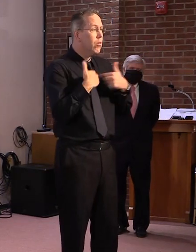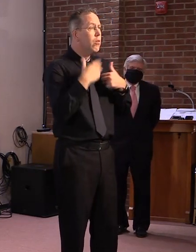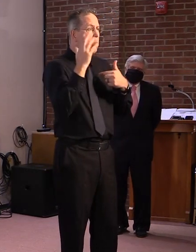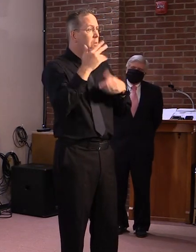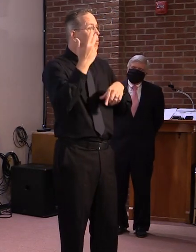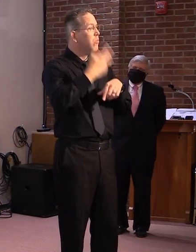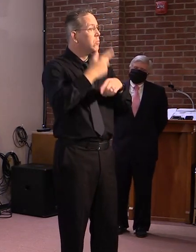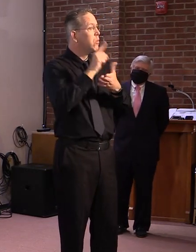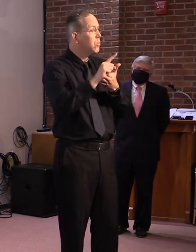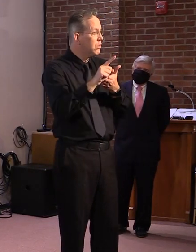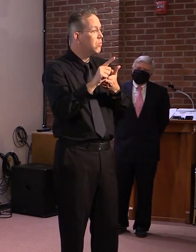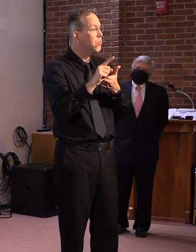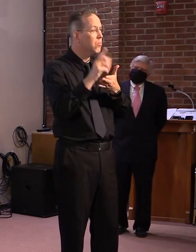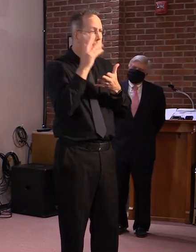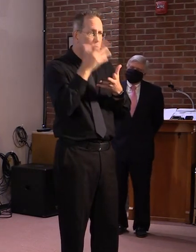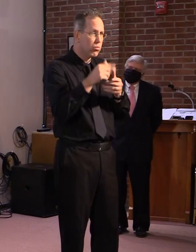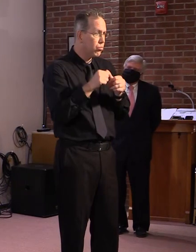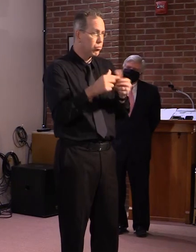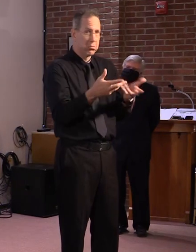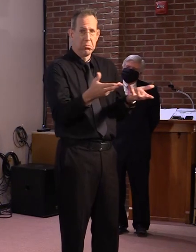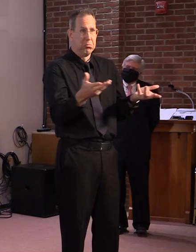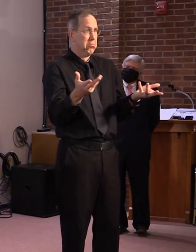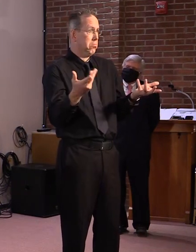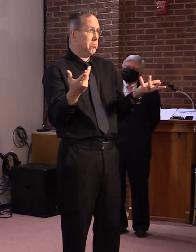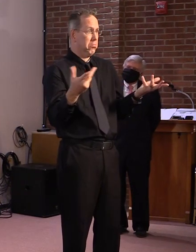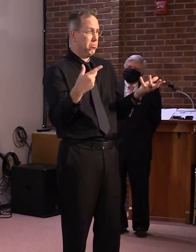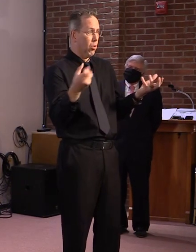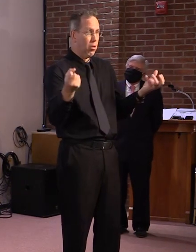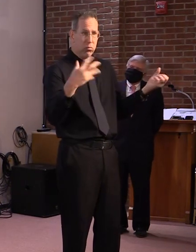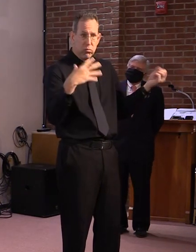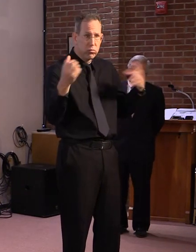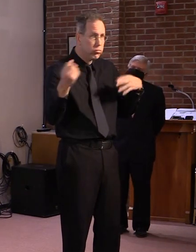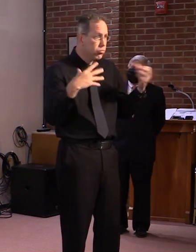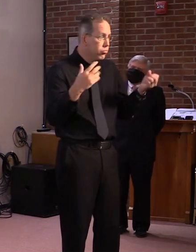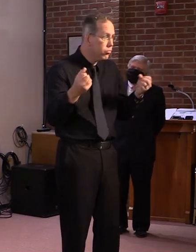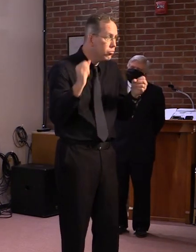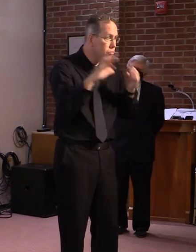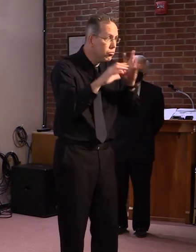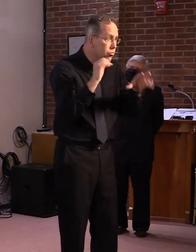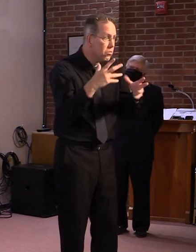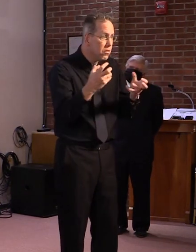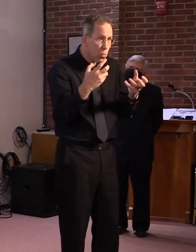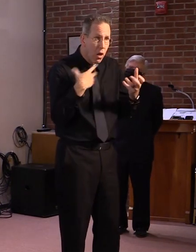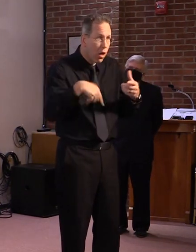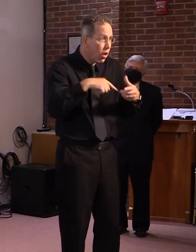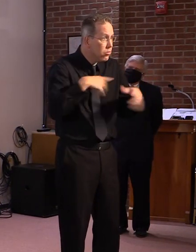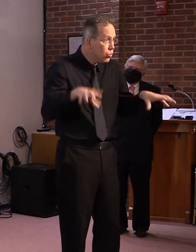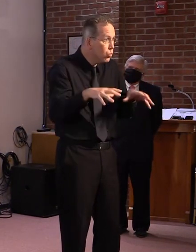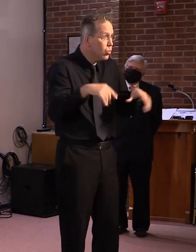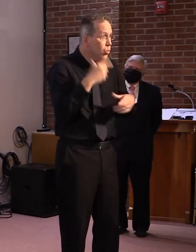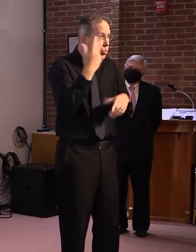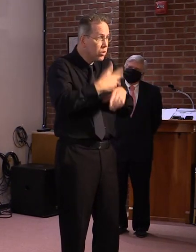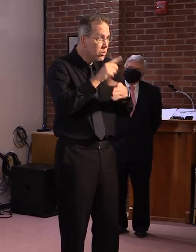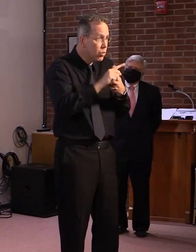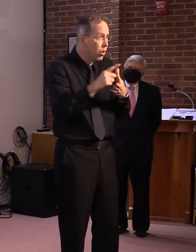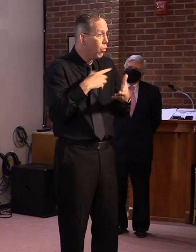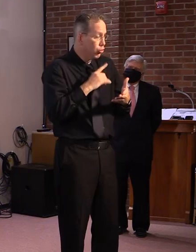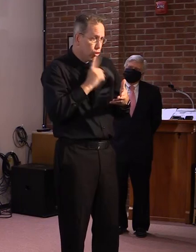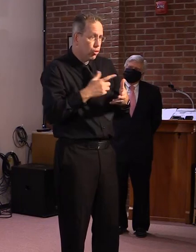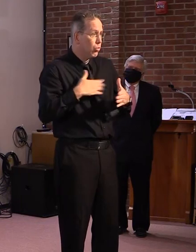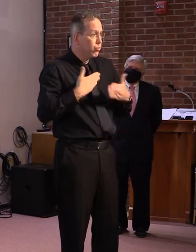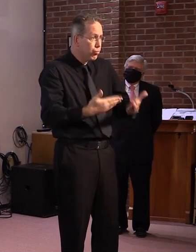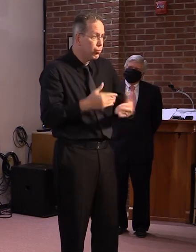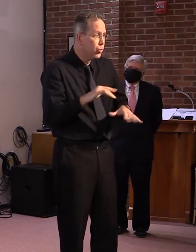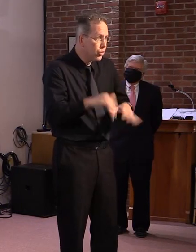continue, we'll continue. But there is going to be a time when we look forward, as we look forward to that, when